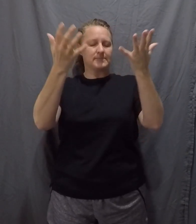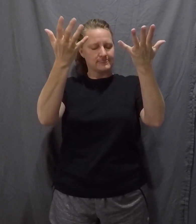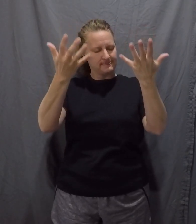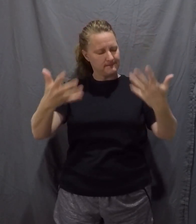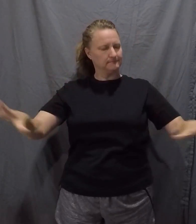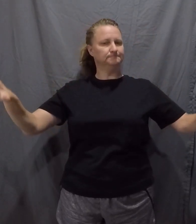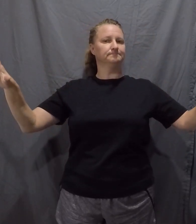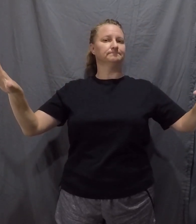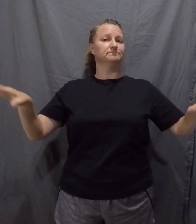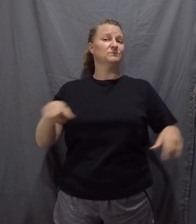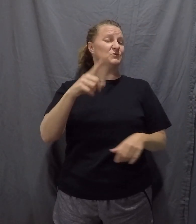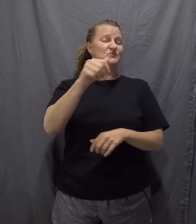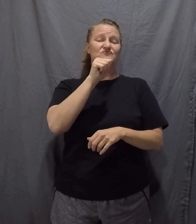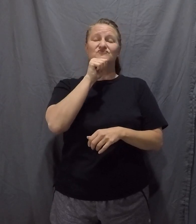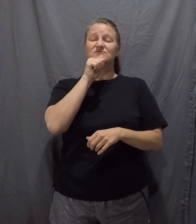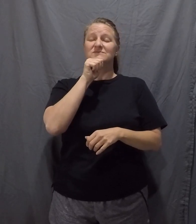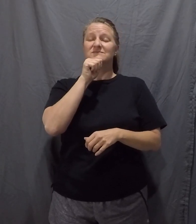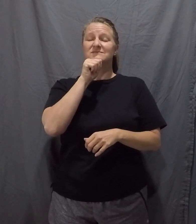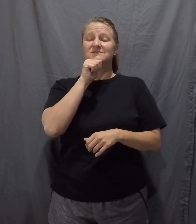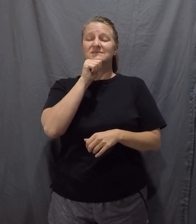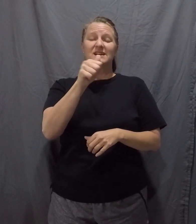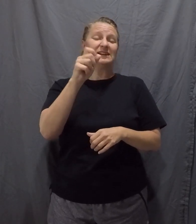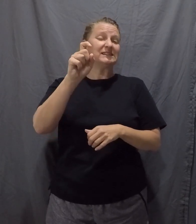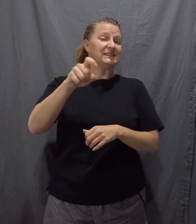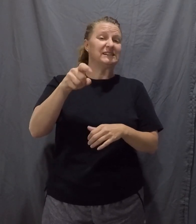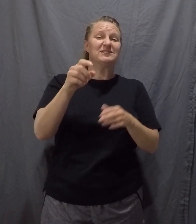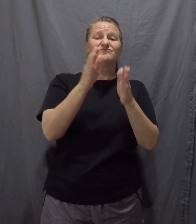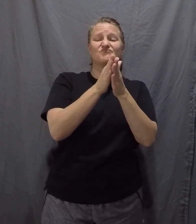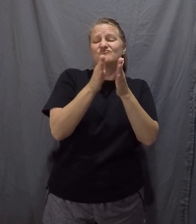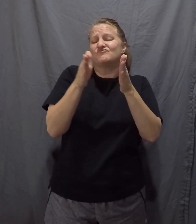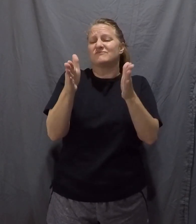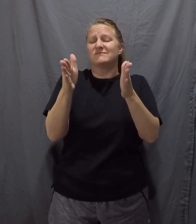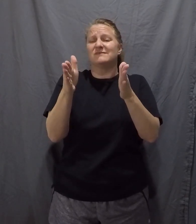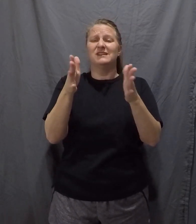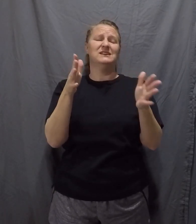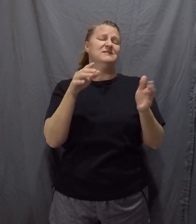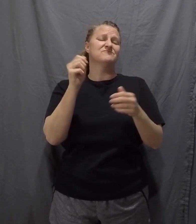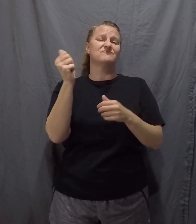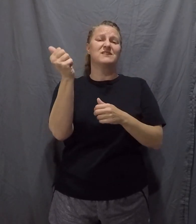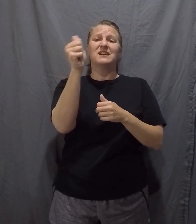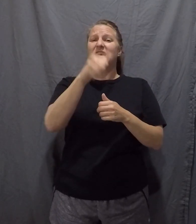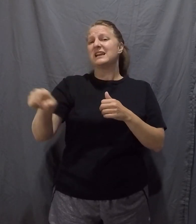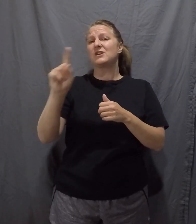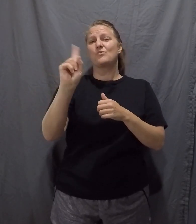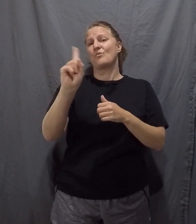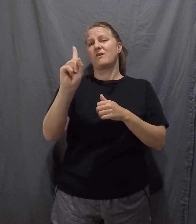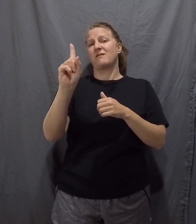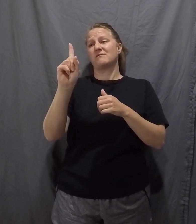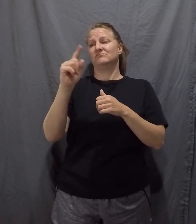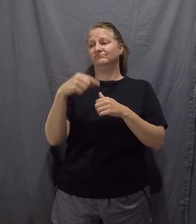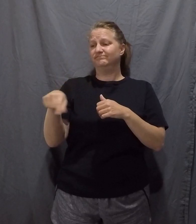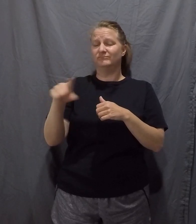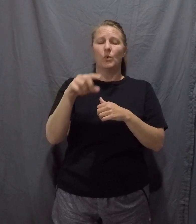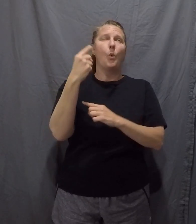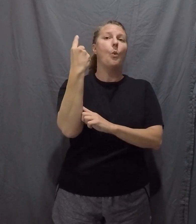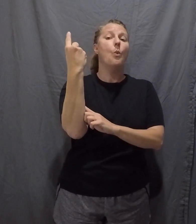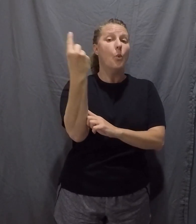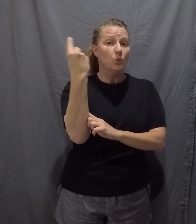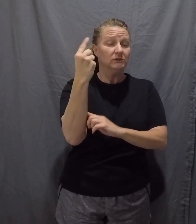do not leave a space at any other lines in the paragraph, only the first line. So it's very important that